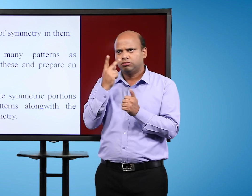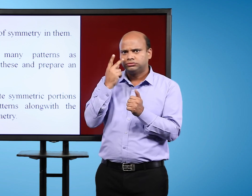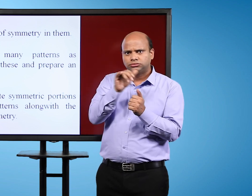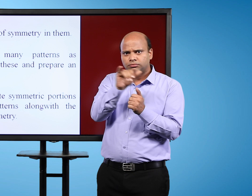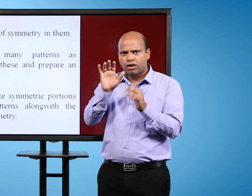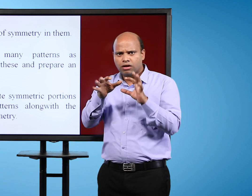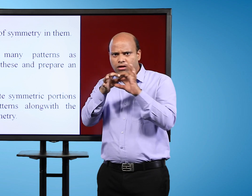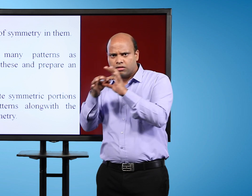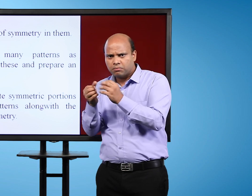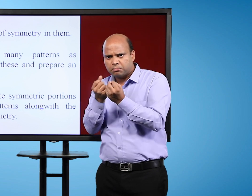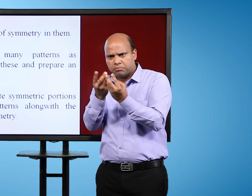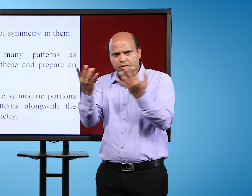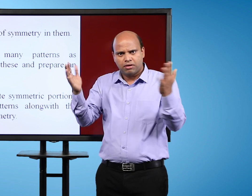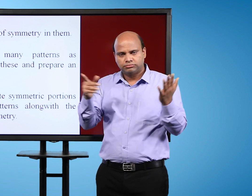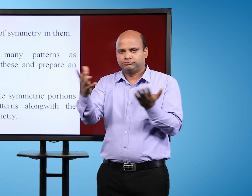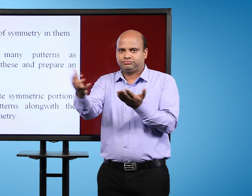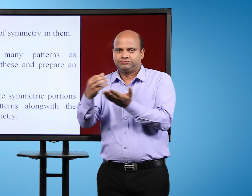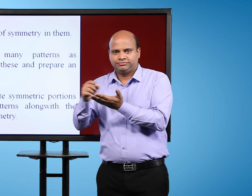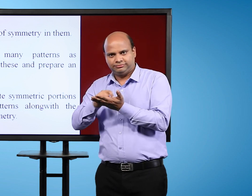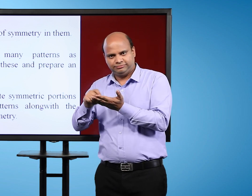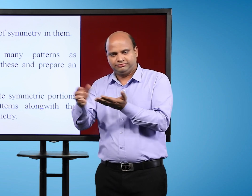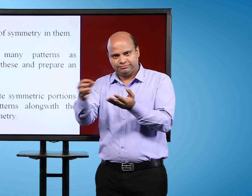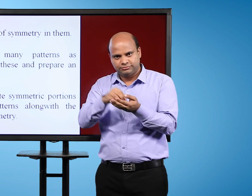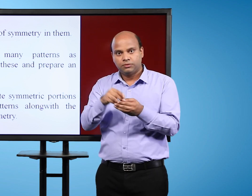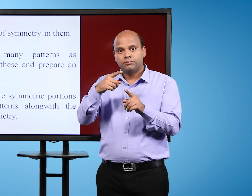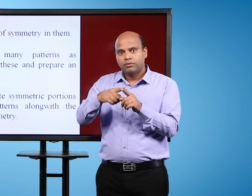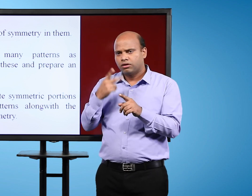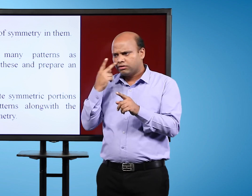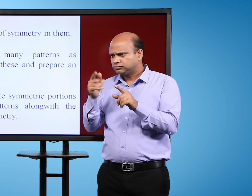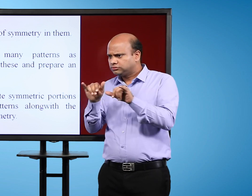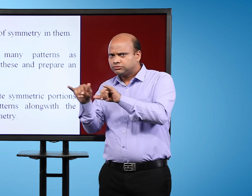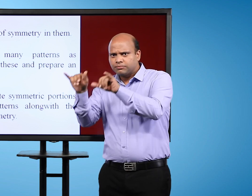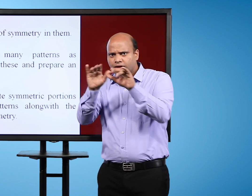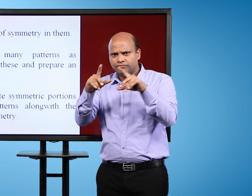Collect as many patterns as possible of these and prepare an album.